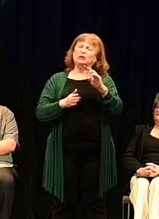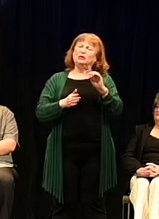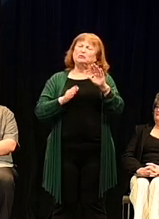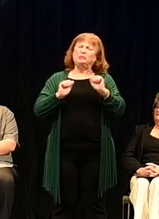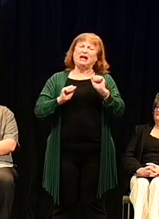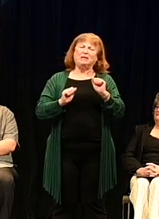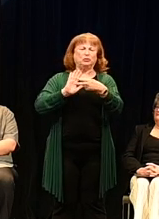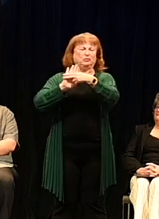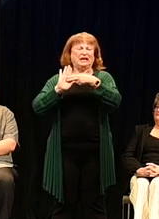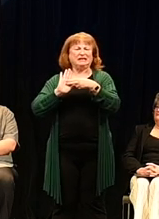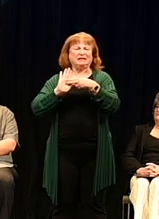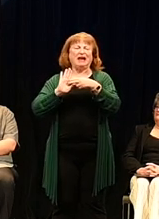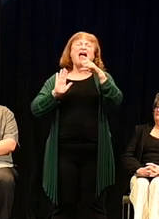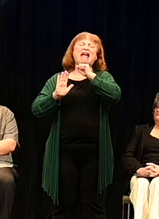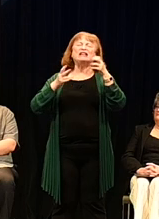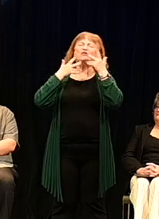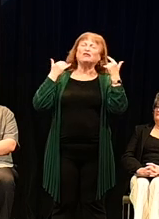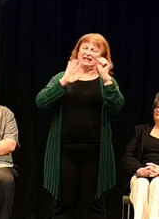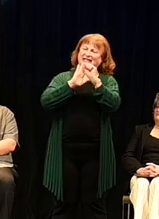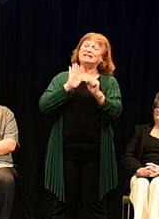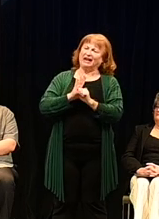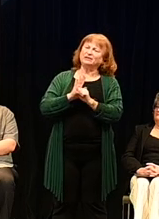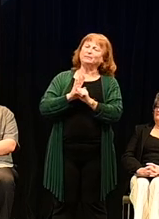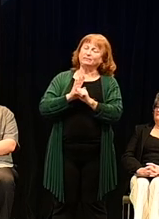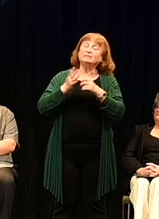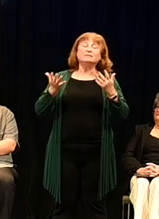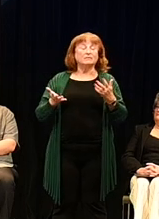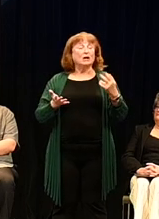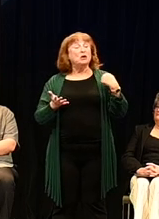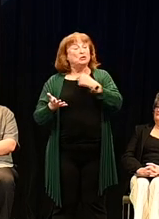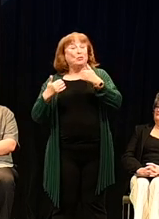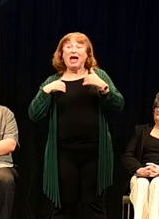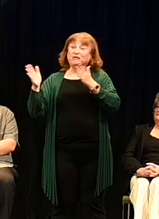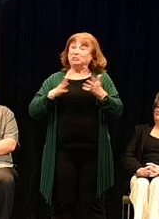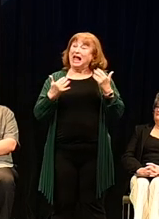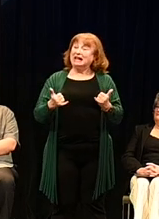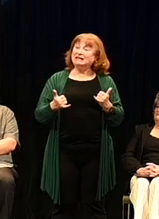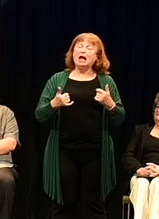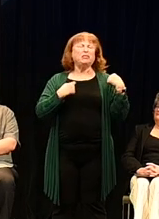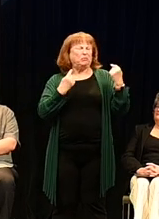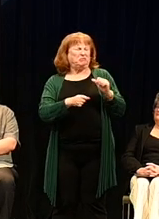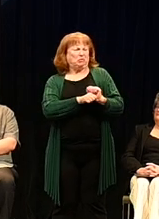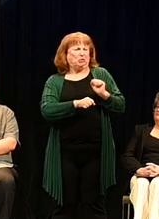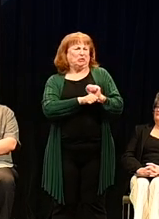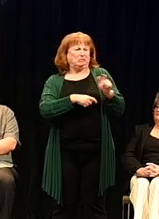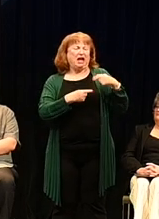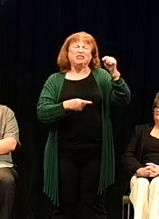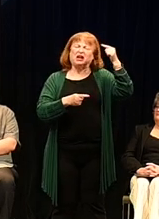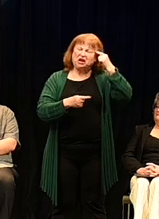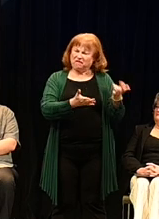able to be designated as an age-friendly state. And so we have a plan now that we've been working on. The